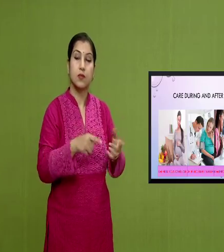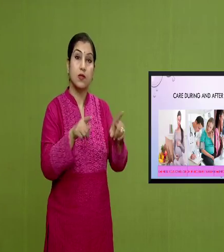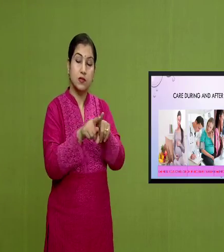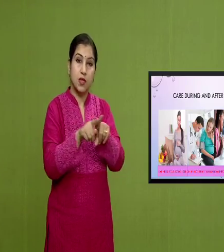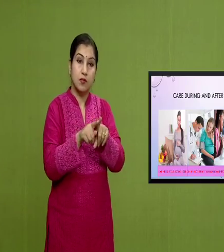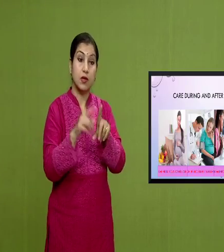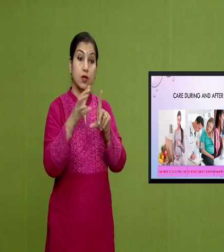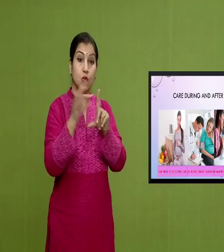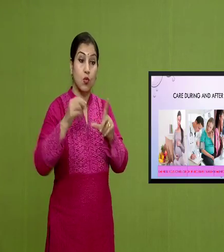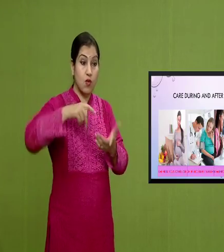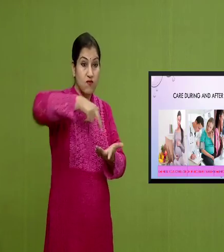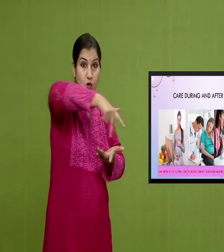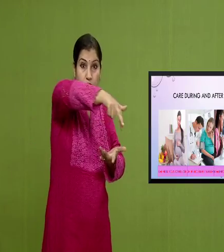do walking.